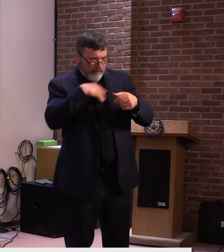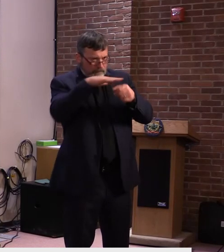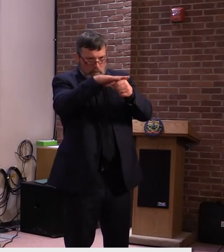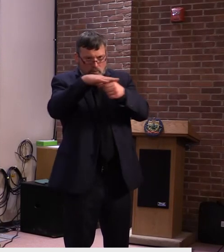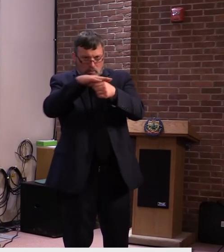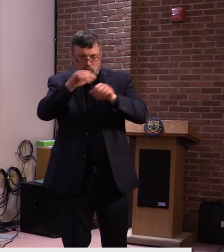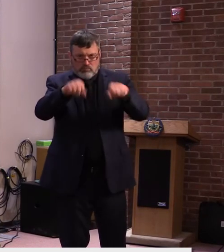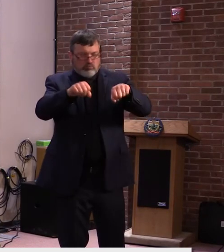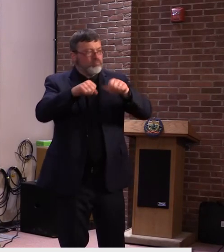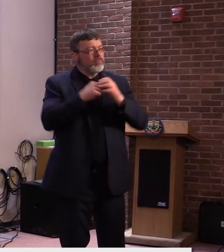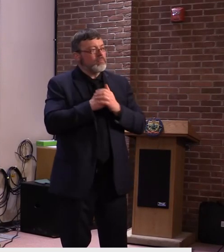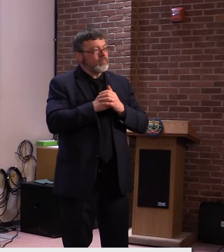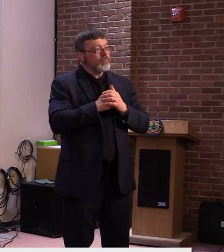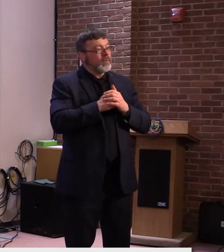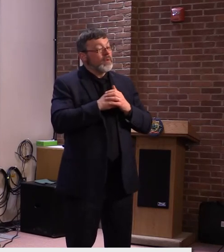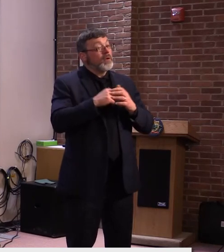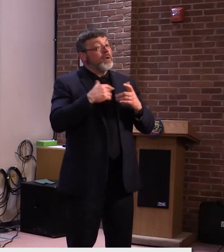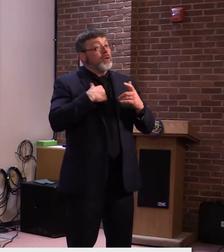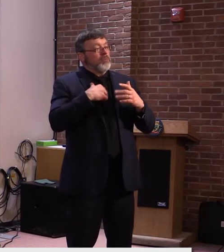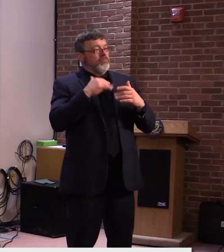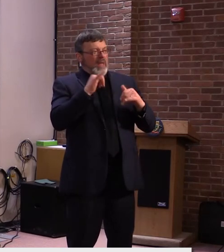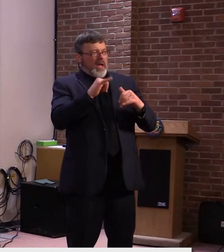do recognize that